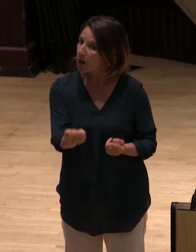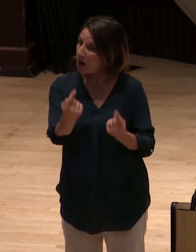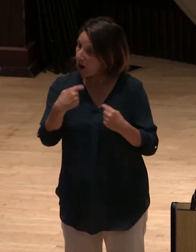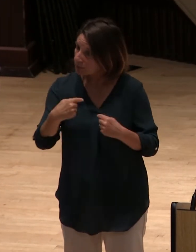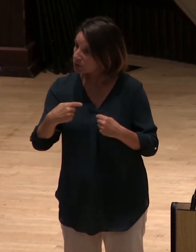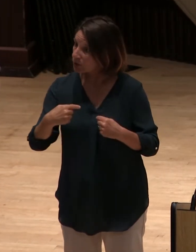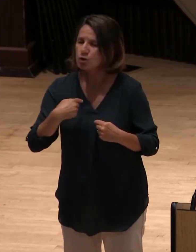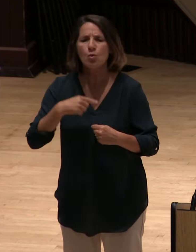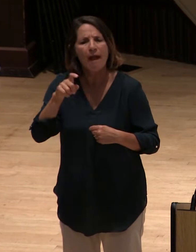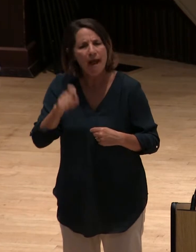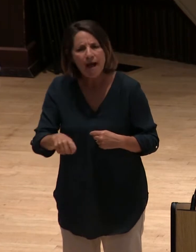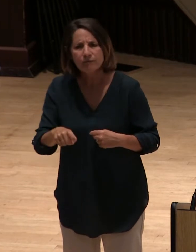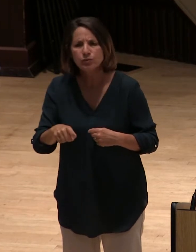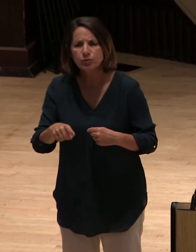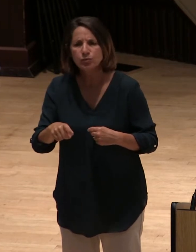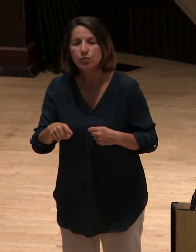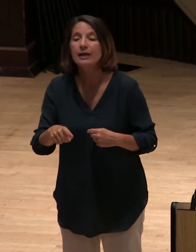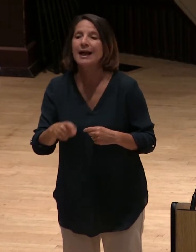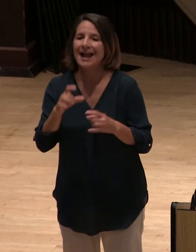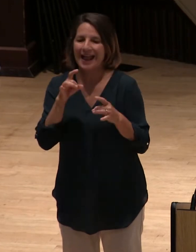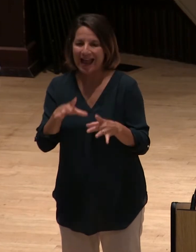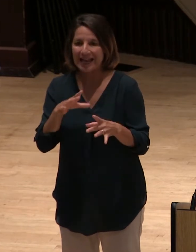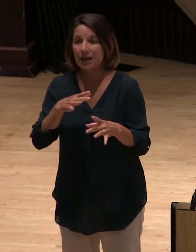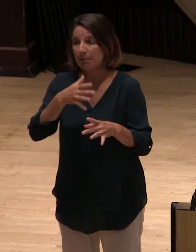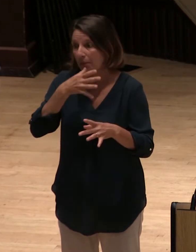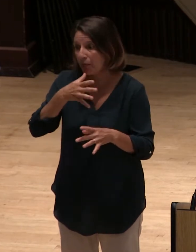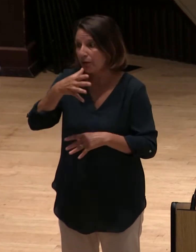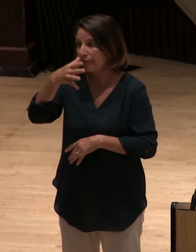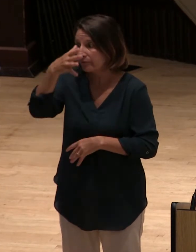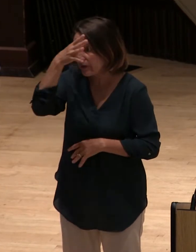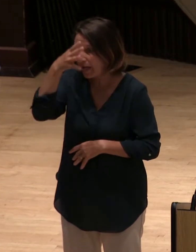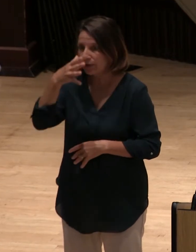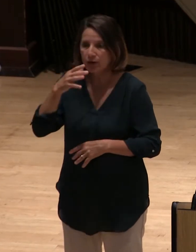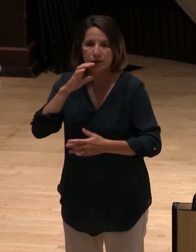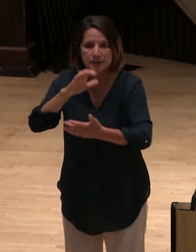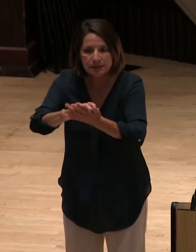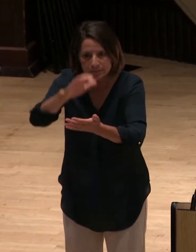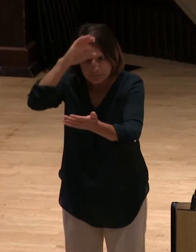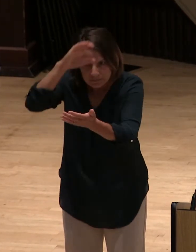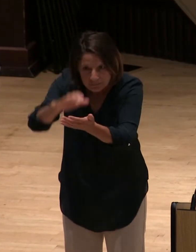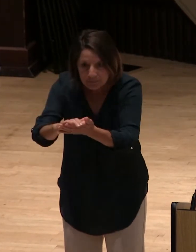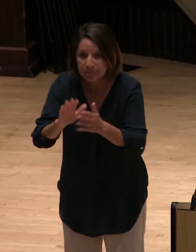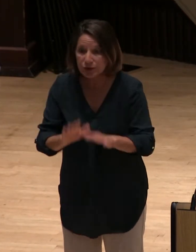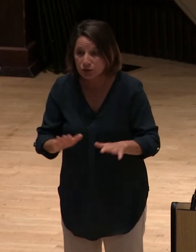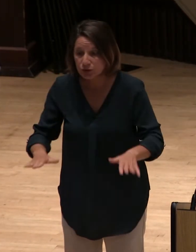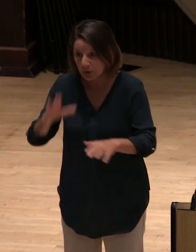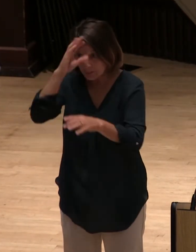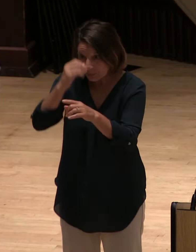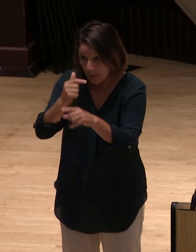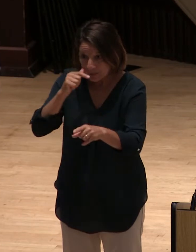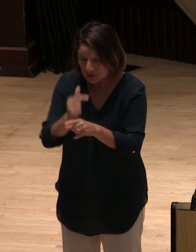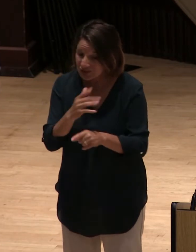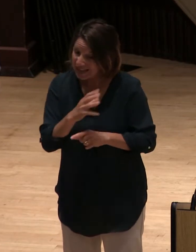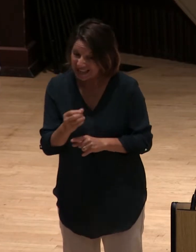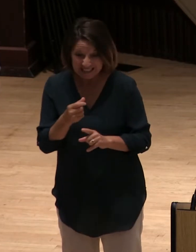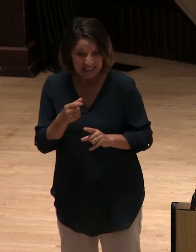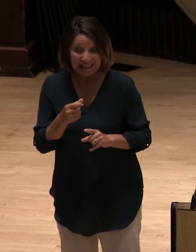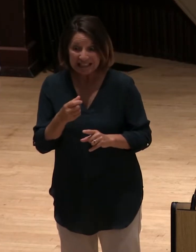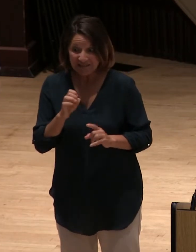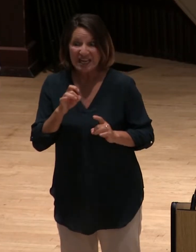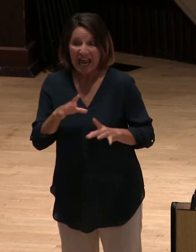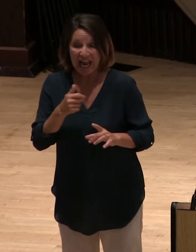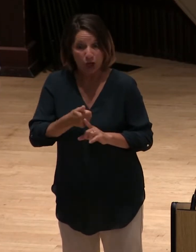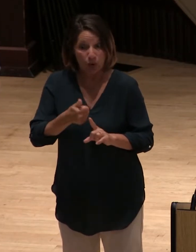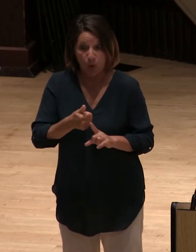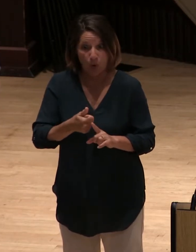your father and mother, spouse and children, brothers and sisters, and even your own life, you